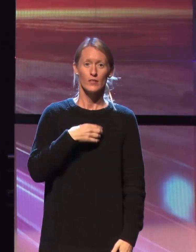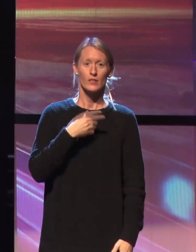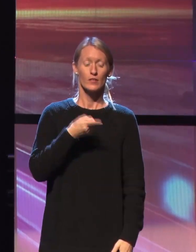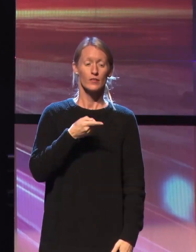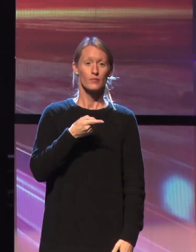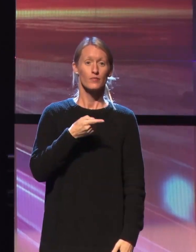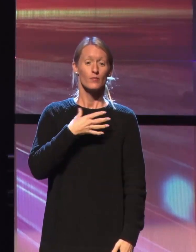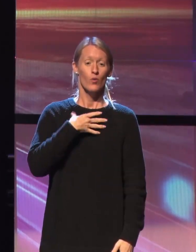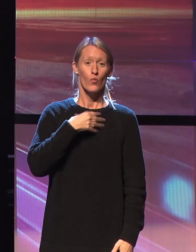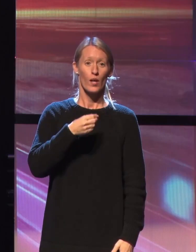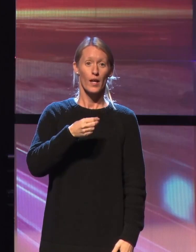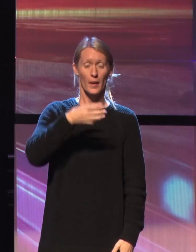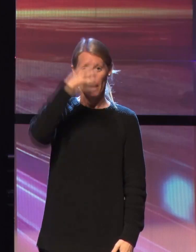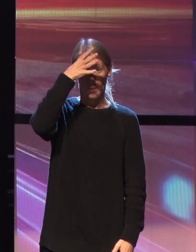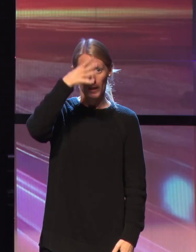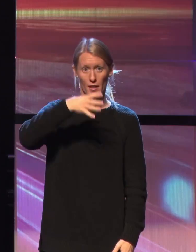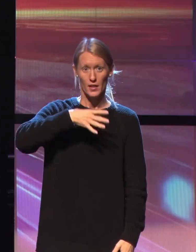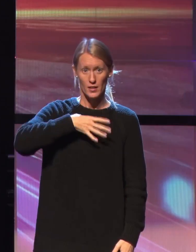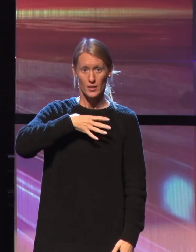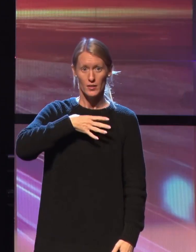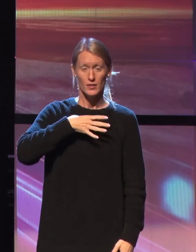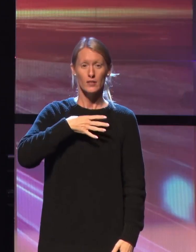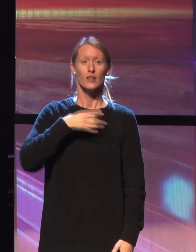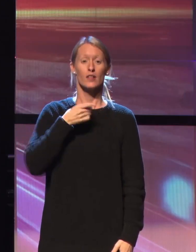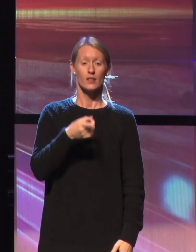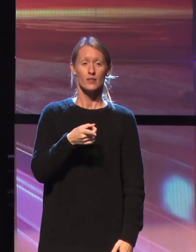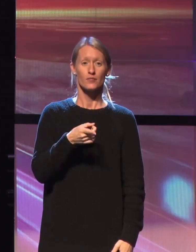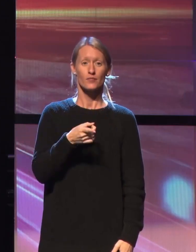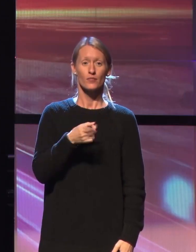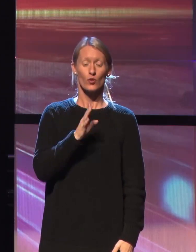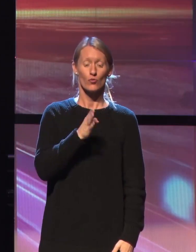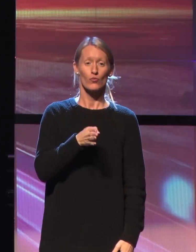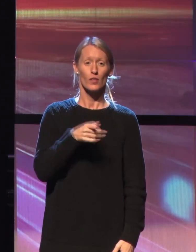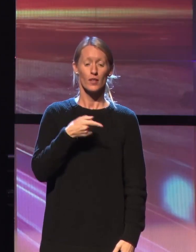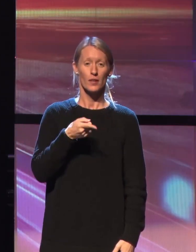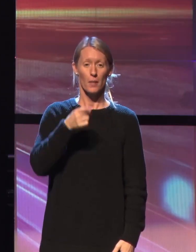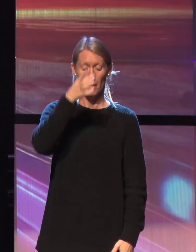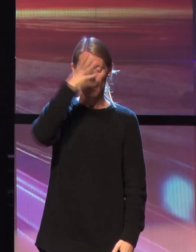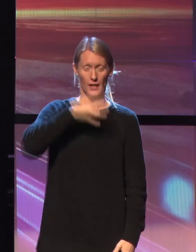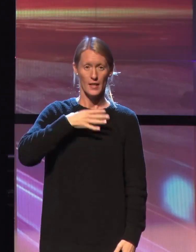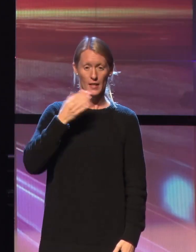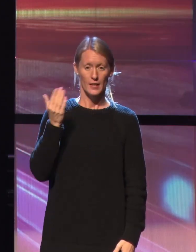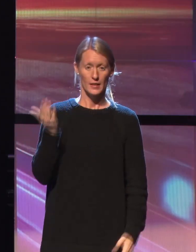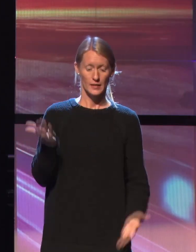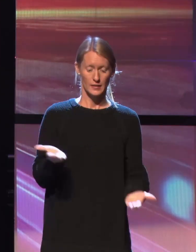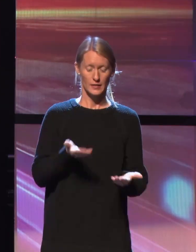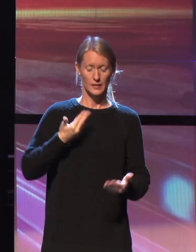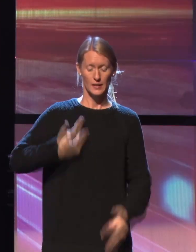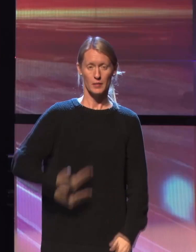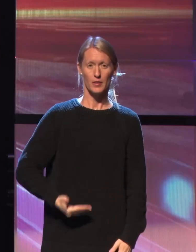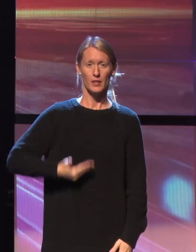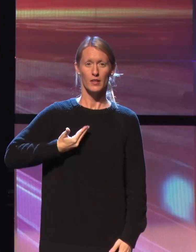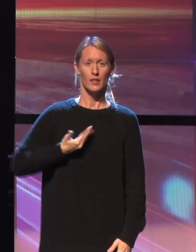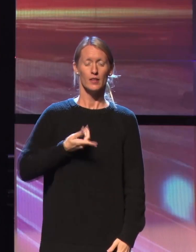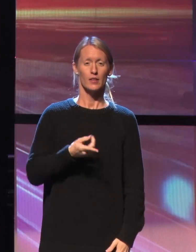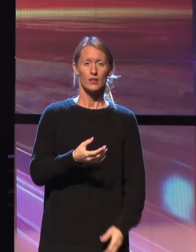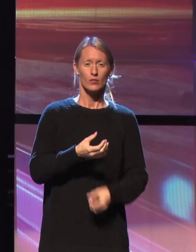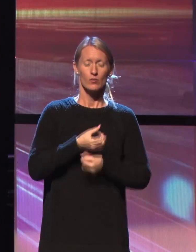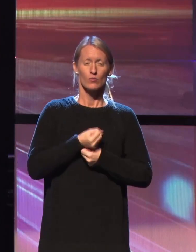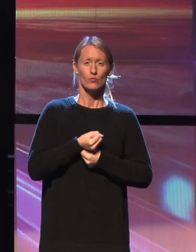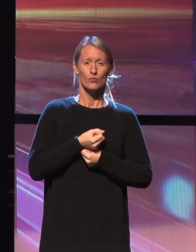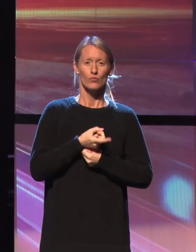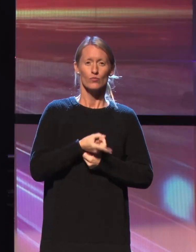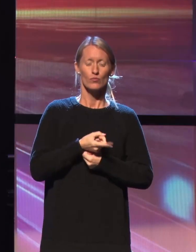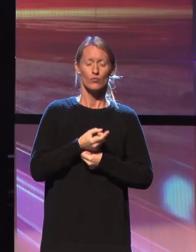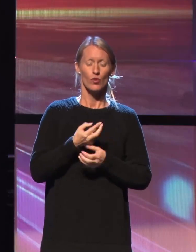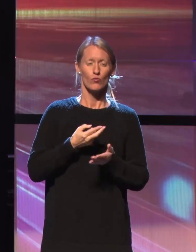heterosexual like me, it's really hard to hunger and thirst for righteousness because you've been the ones we've been withholding righteousness in a lot of ways with the patriarchy and